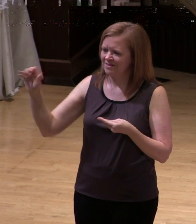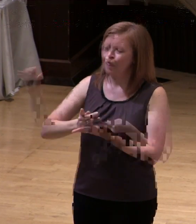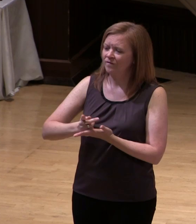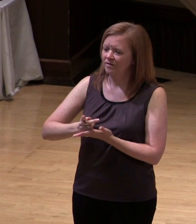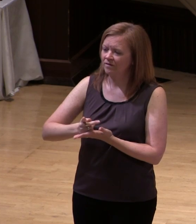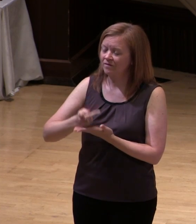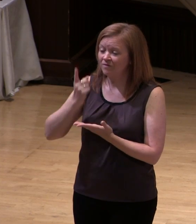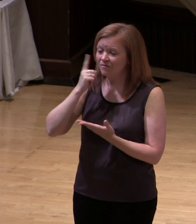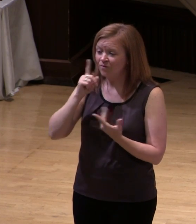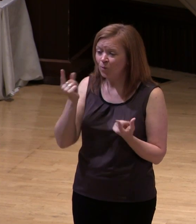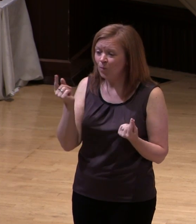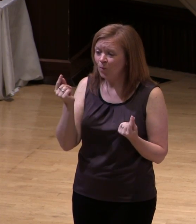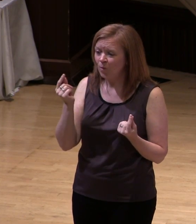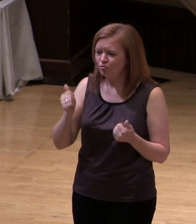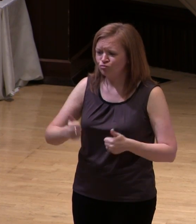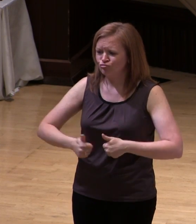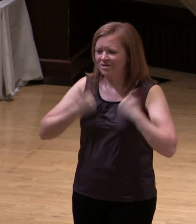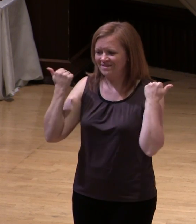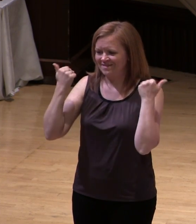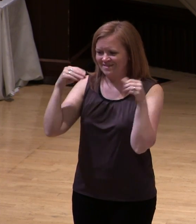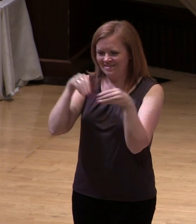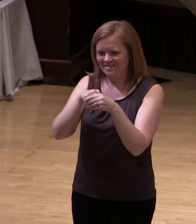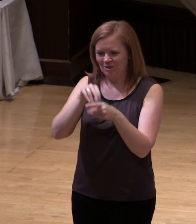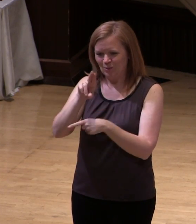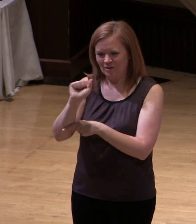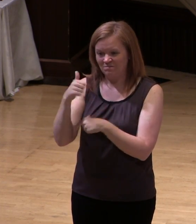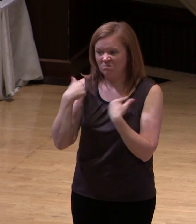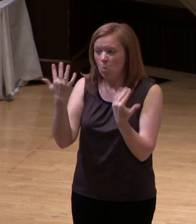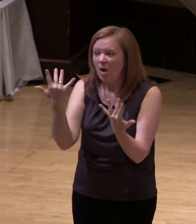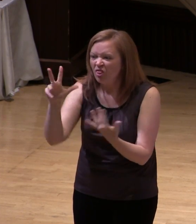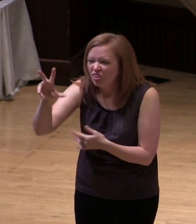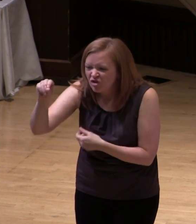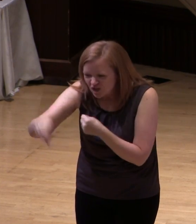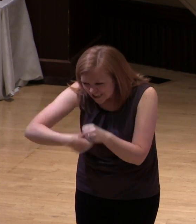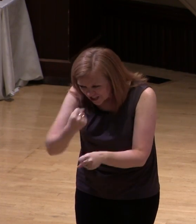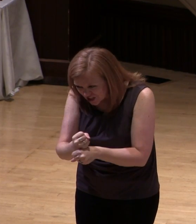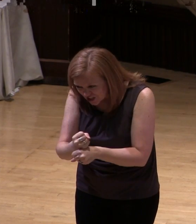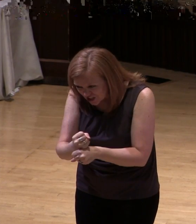for residency in the U.S. He's been waiting 30 years.